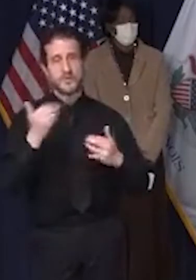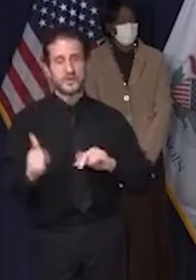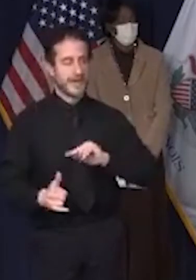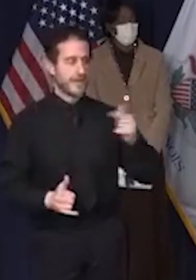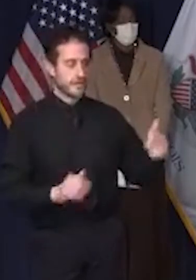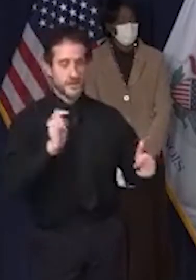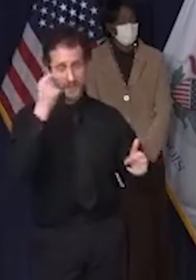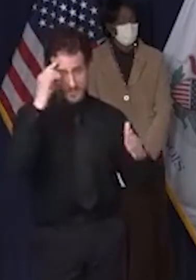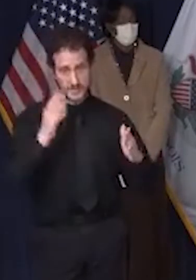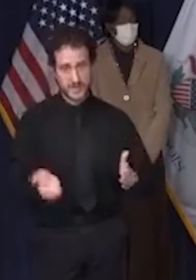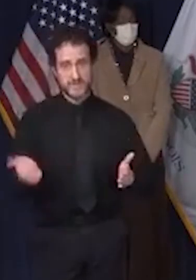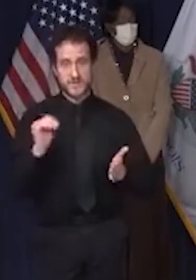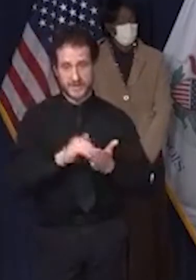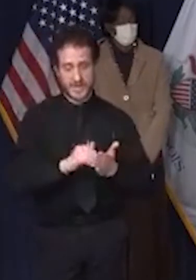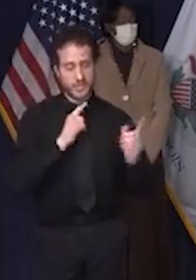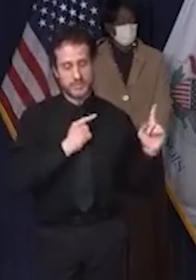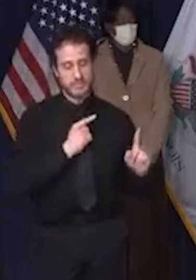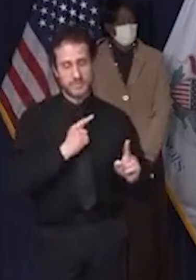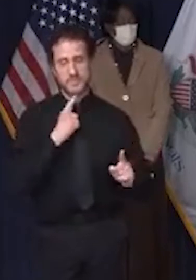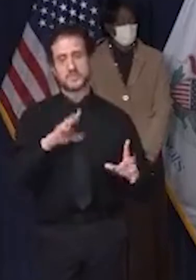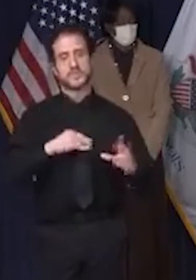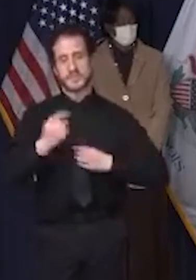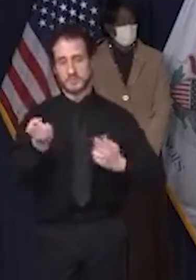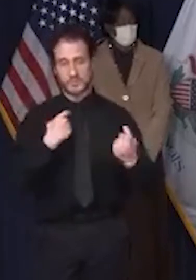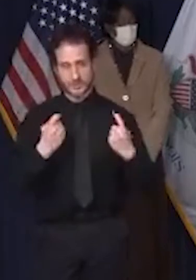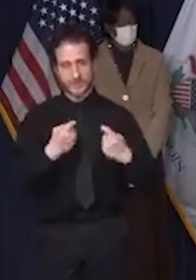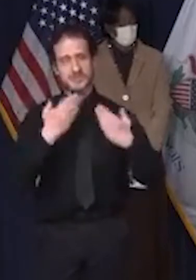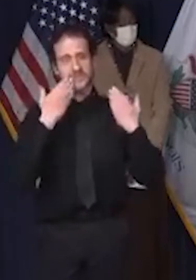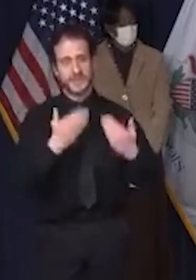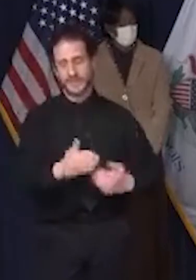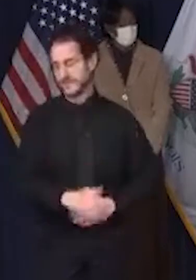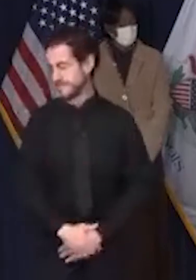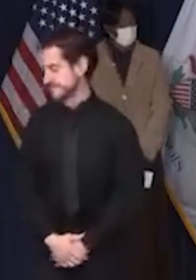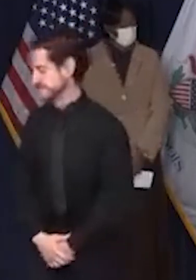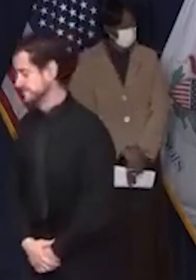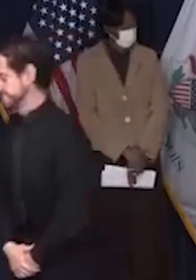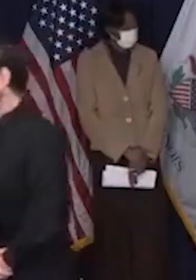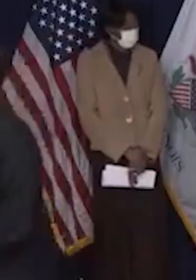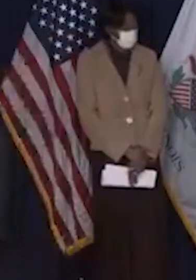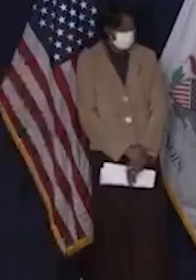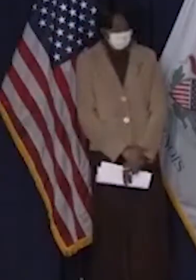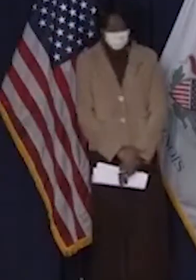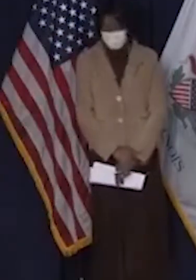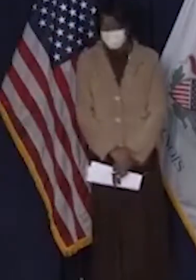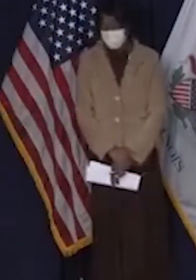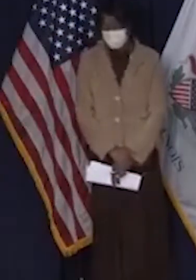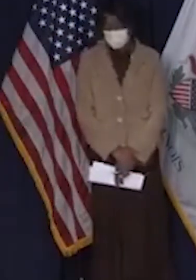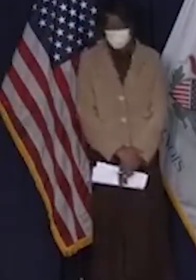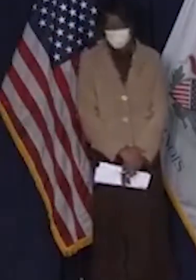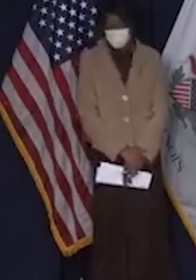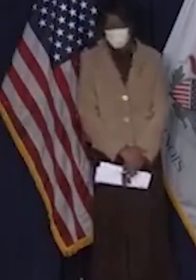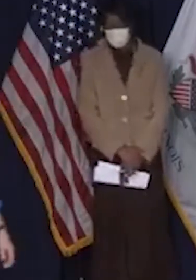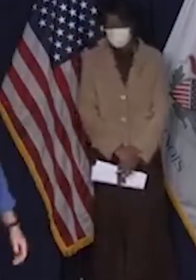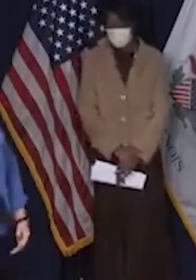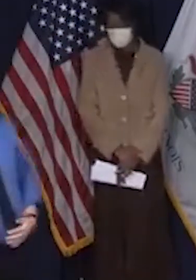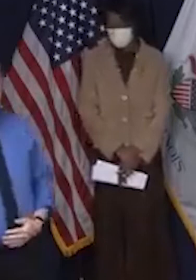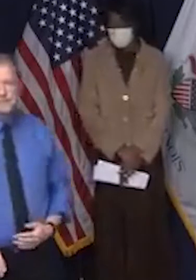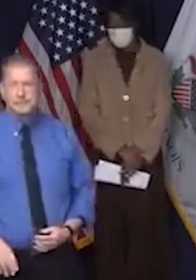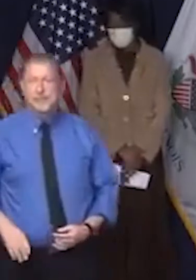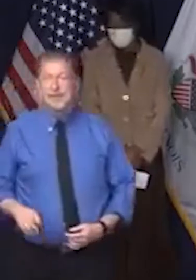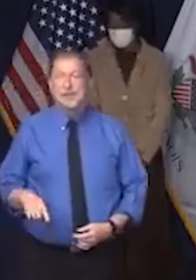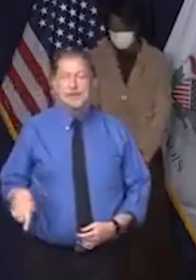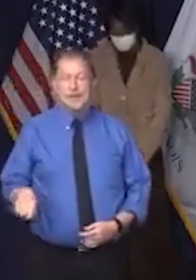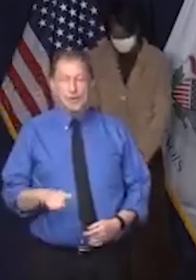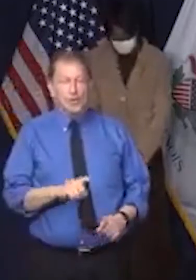it back over to Governor Pritzker for questions. Thank you. Reporters in the room, we're gonna do one question each. Marianne's got a few